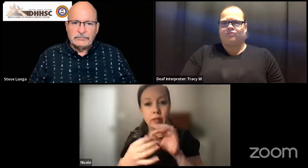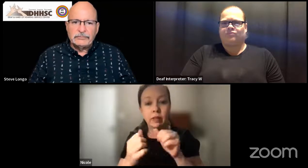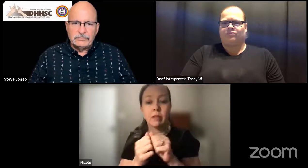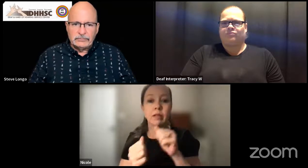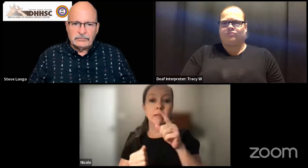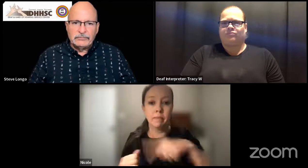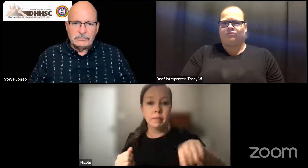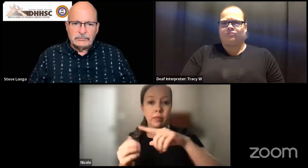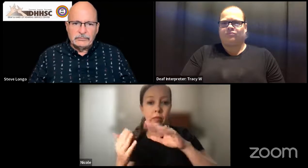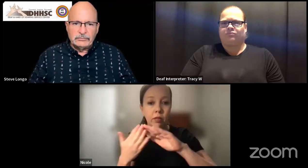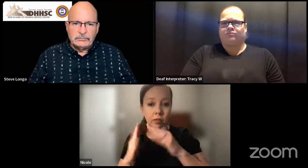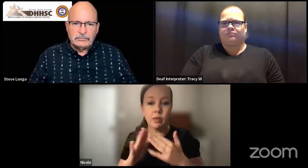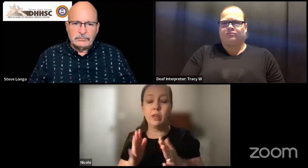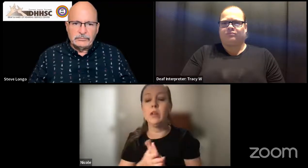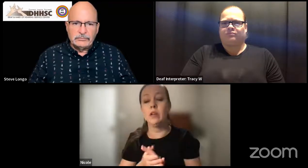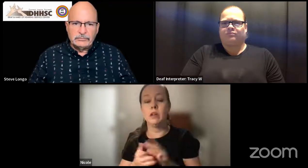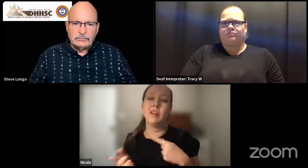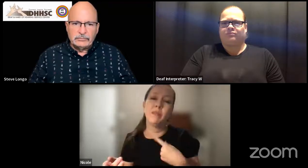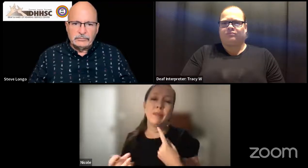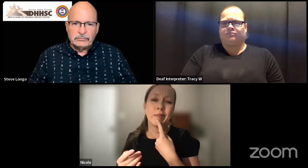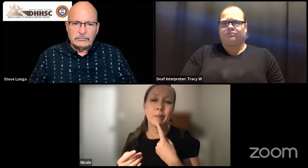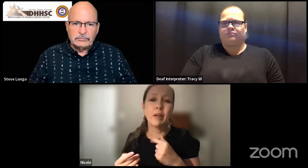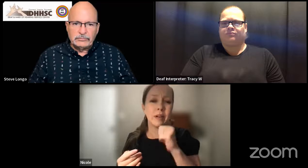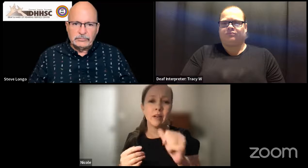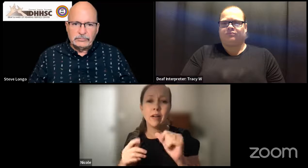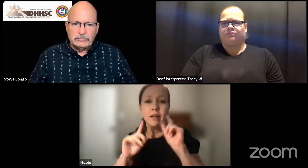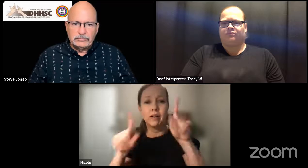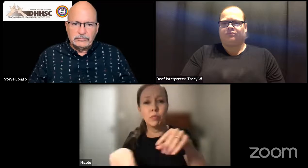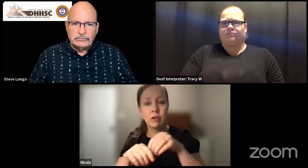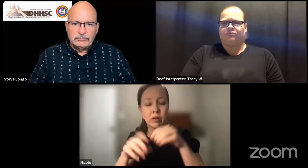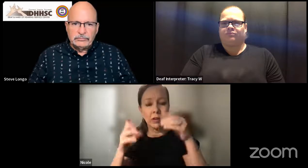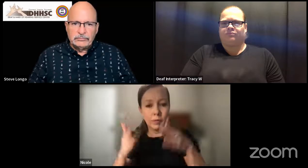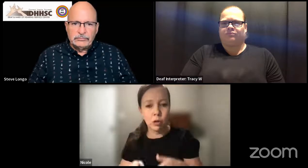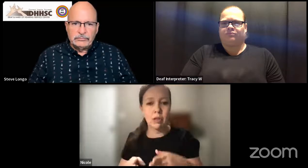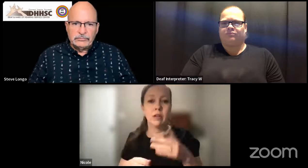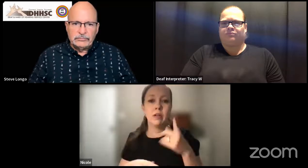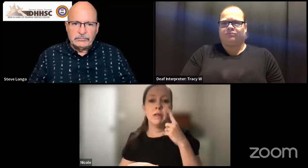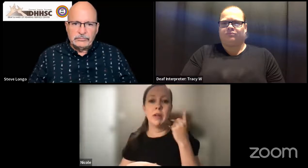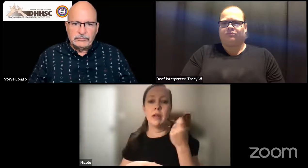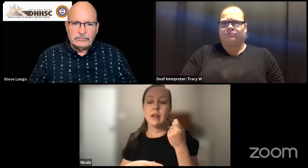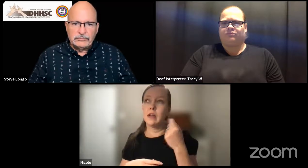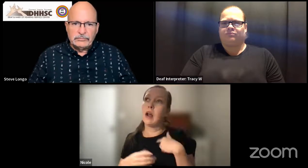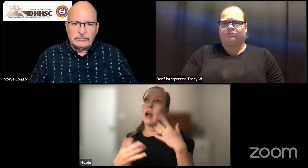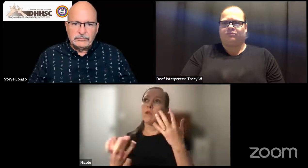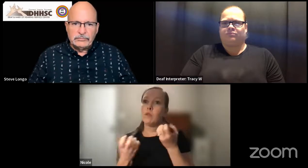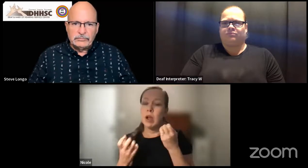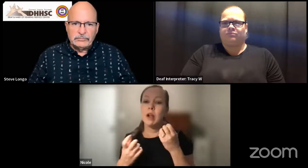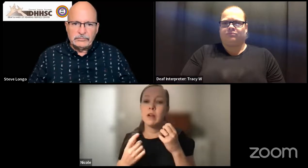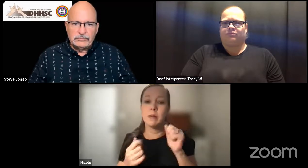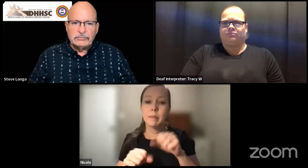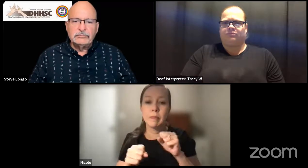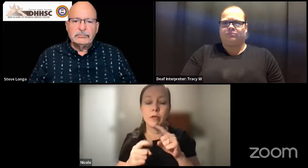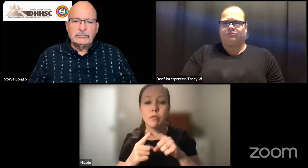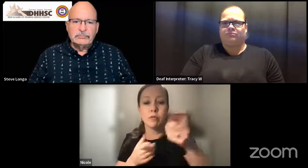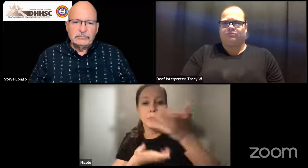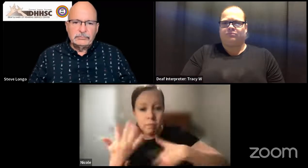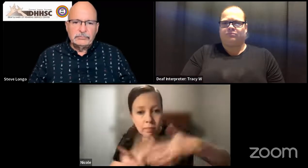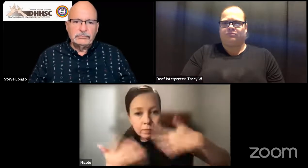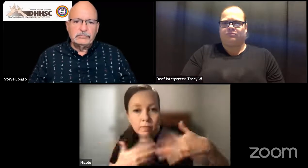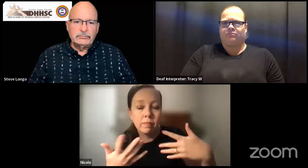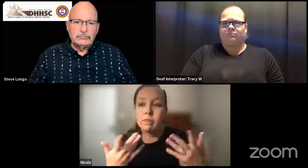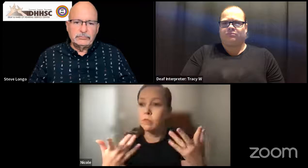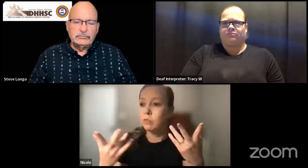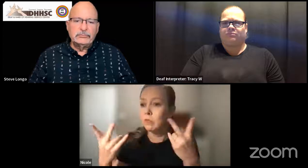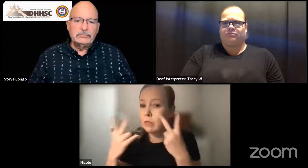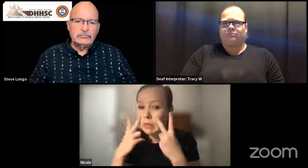board was very kind with their running of community comments. I'm disappointed that I wasn't able to be